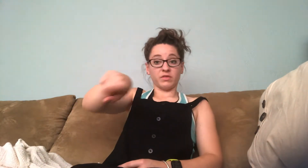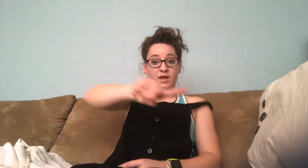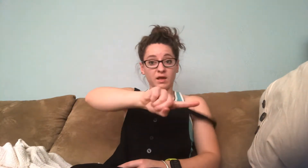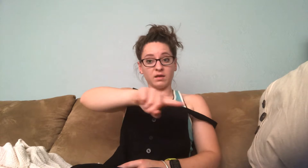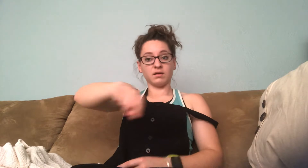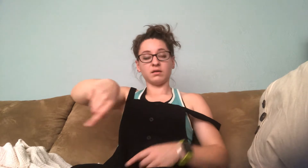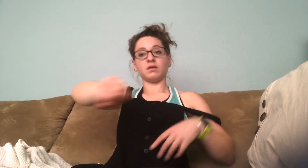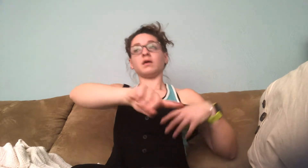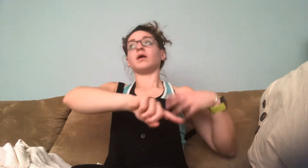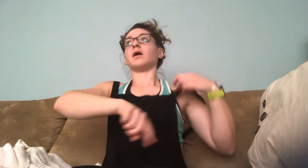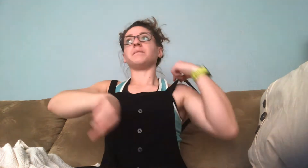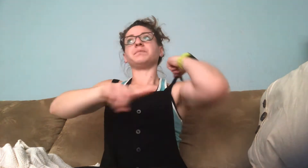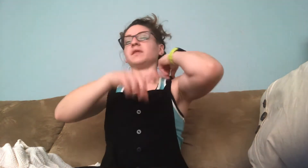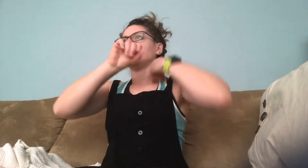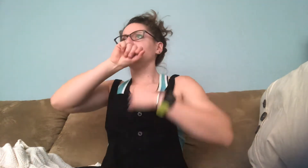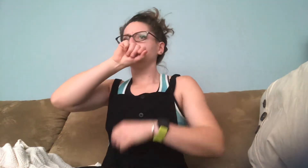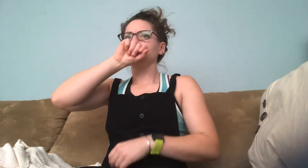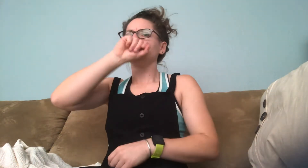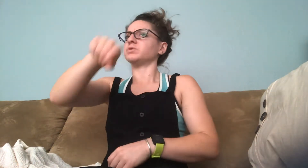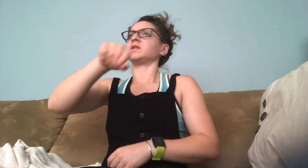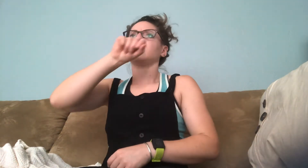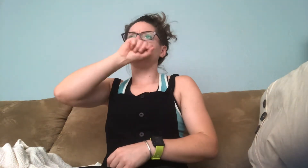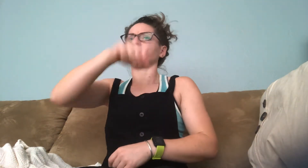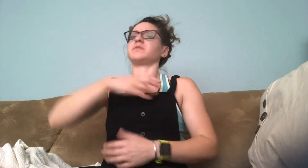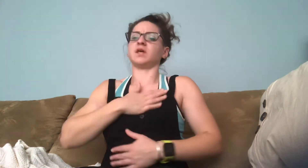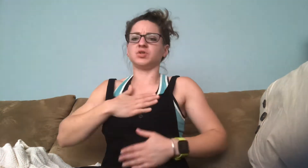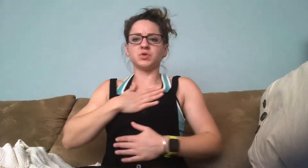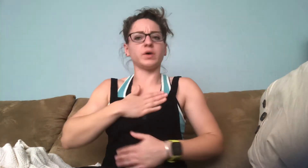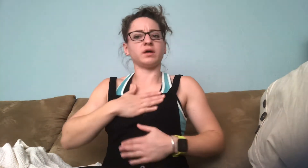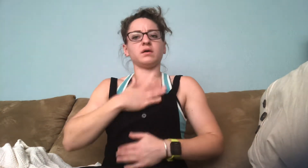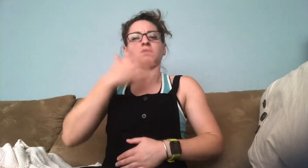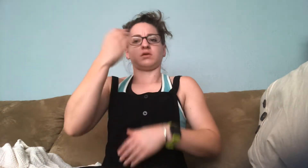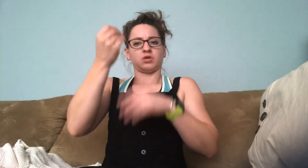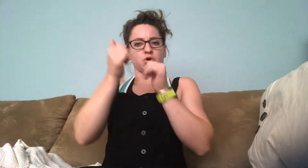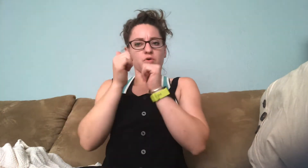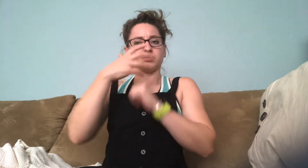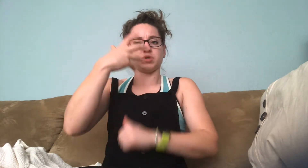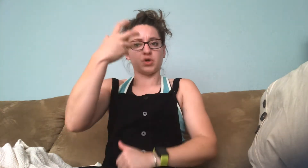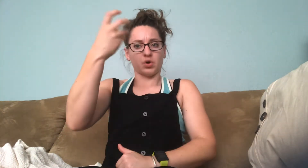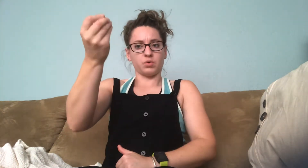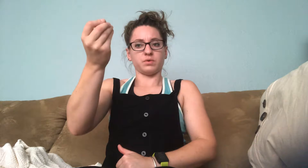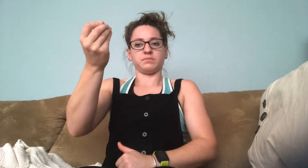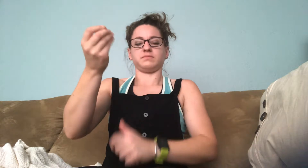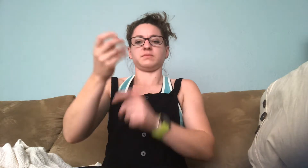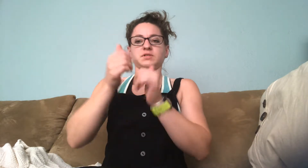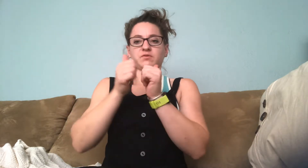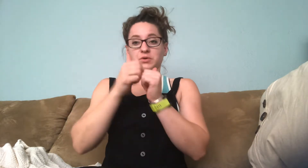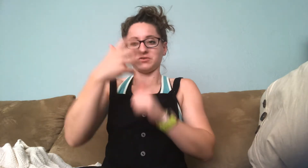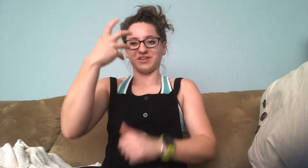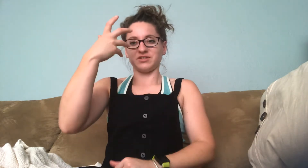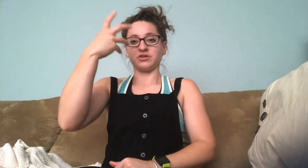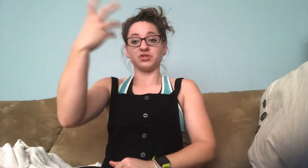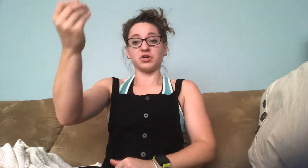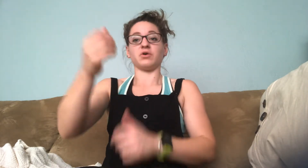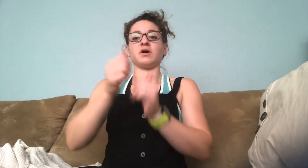or they. They really love, they enjoy, sorry if I'm going too fast here, to